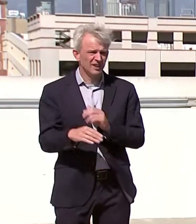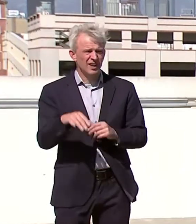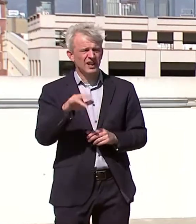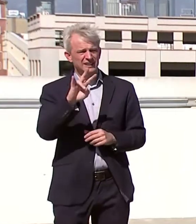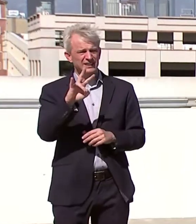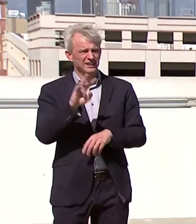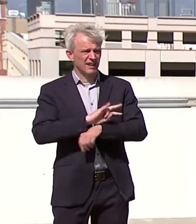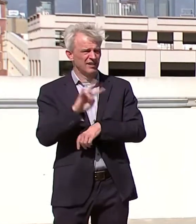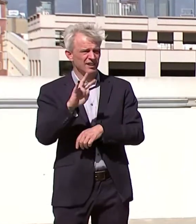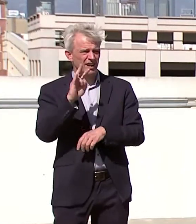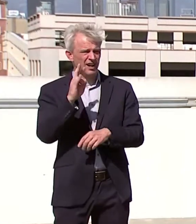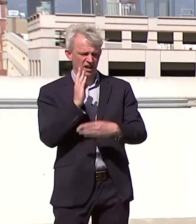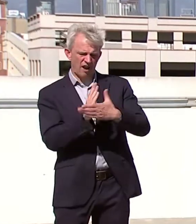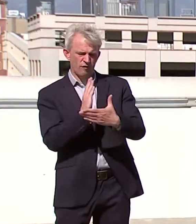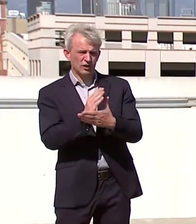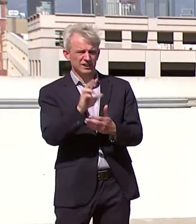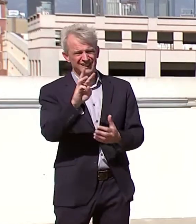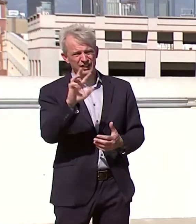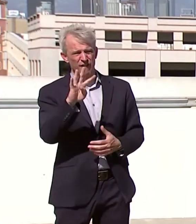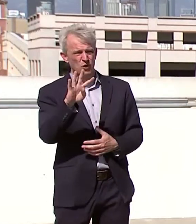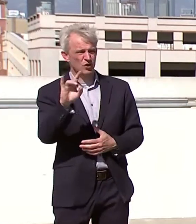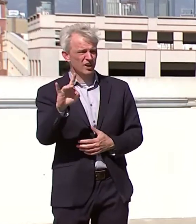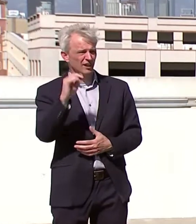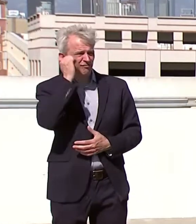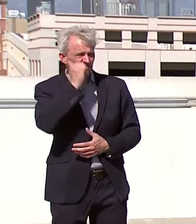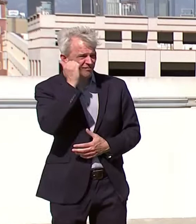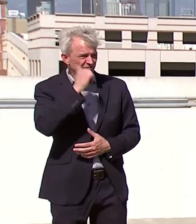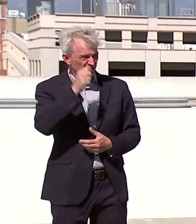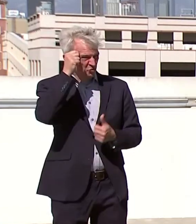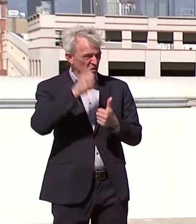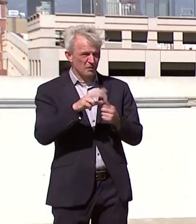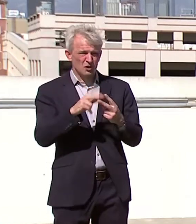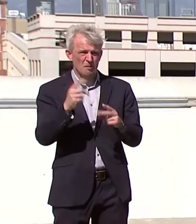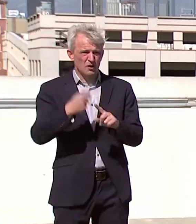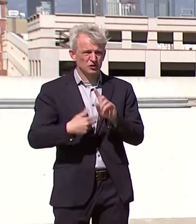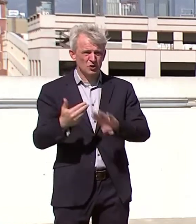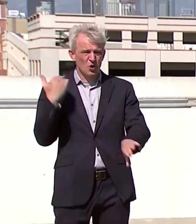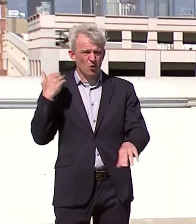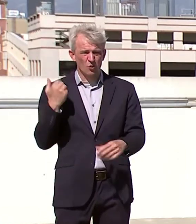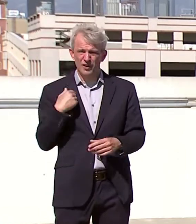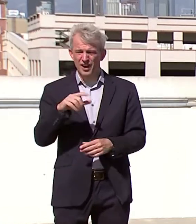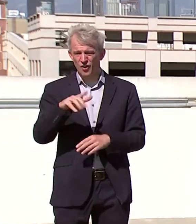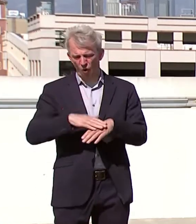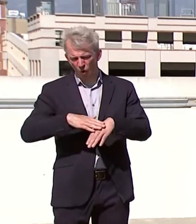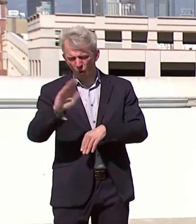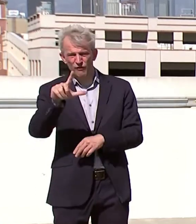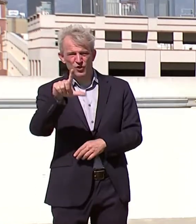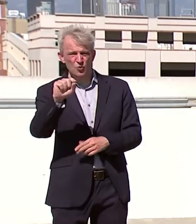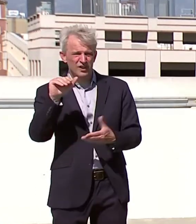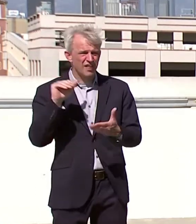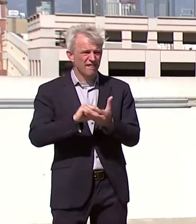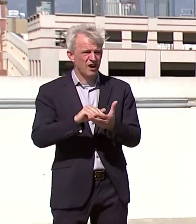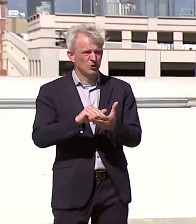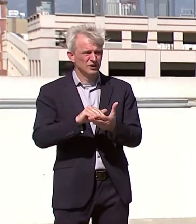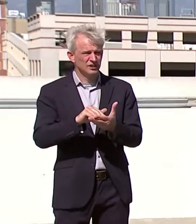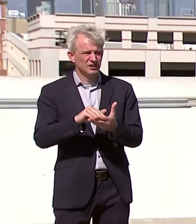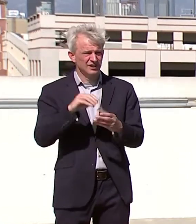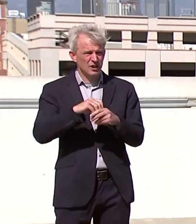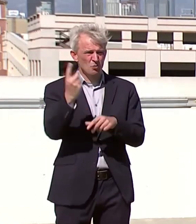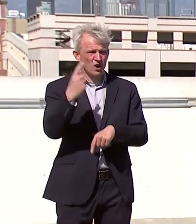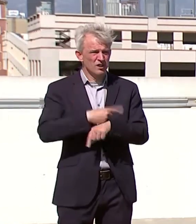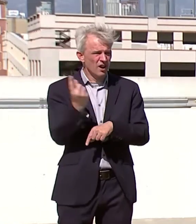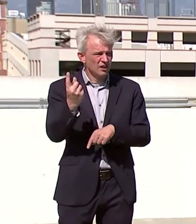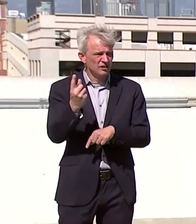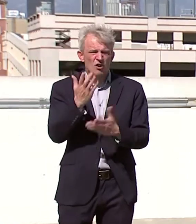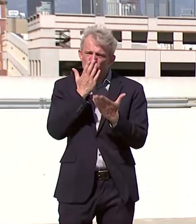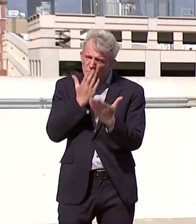648 daily cases. Just remember a couple months ago when we had days with 20,000 plus in a single day, thanks to the good work of the people of